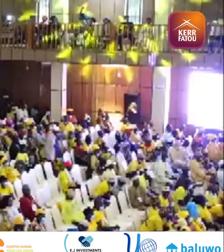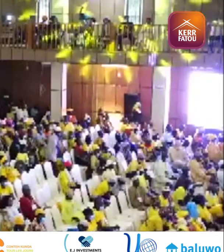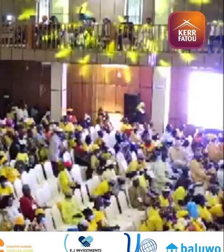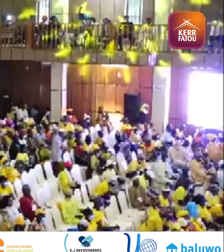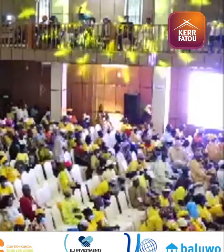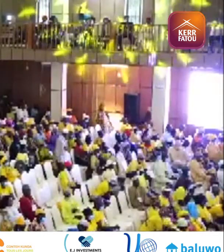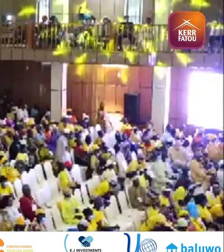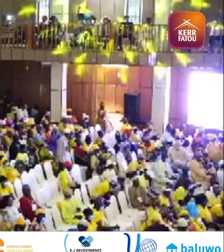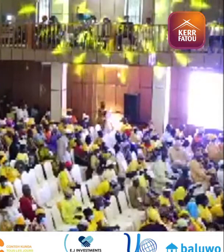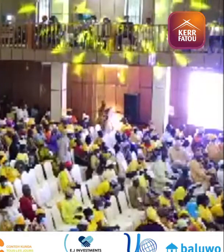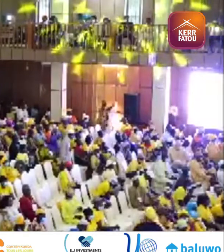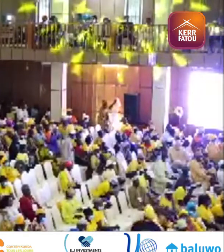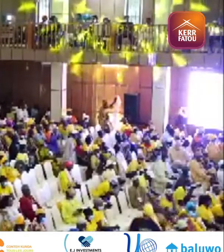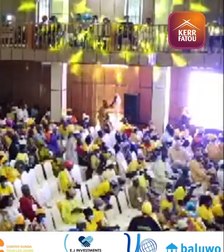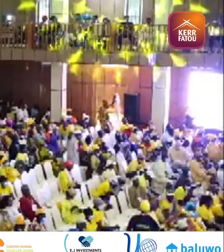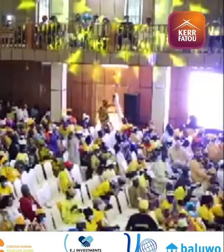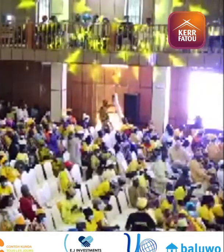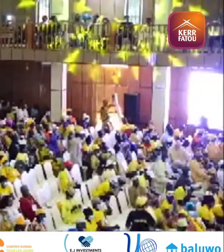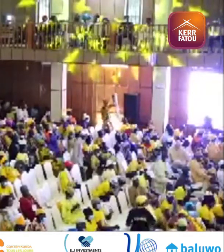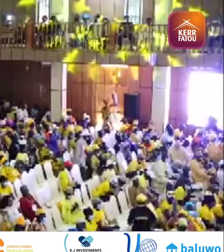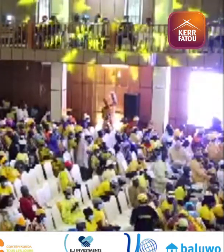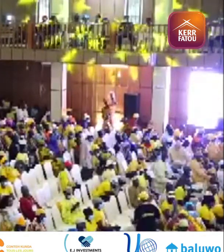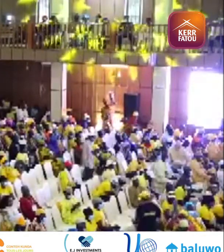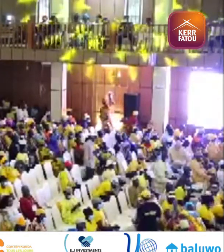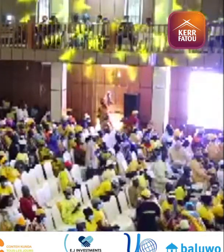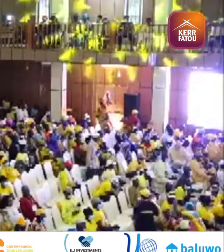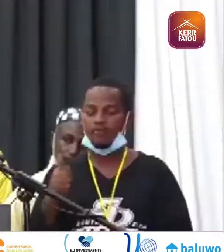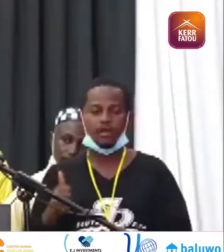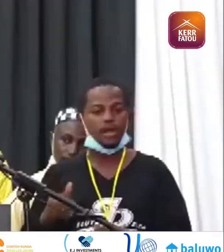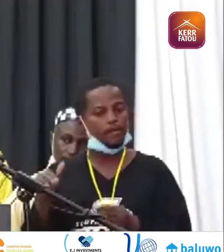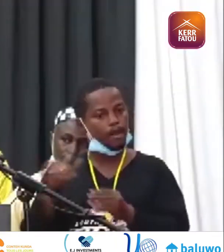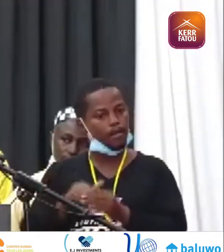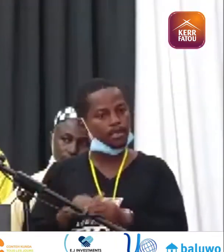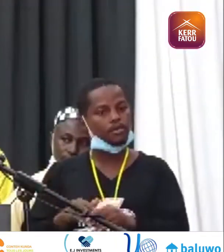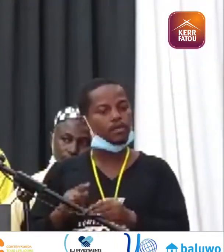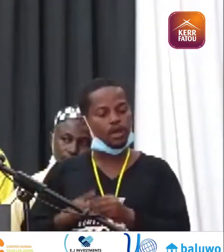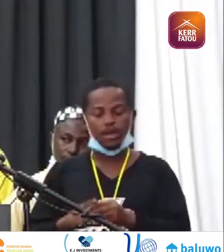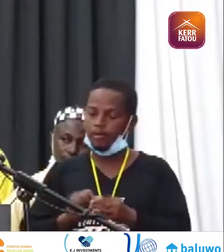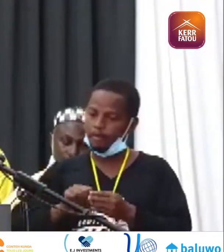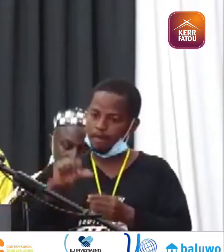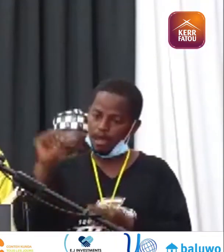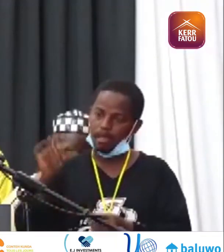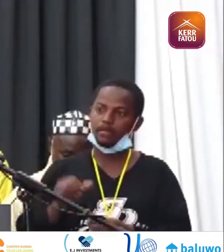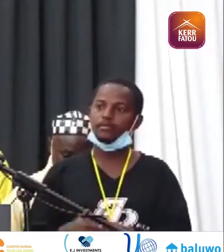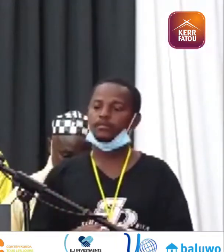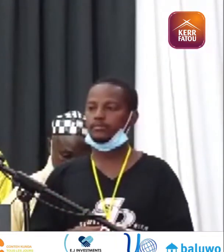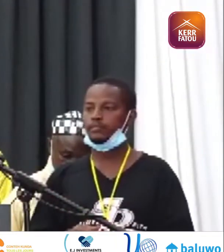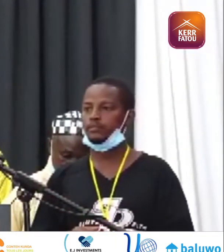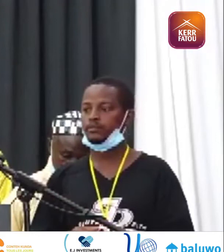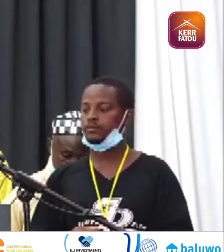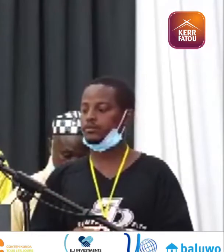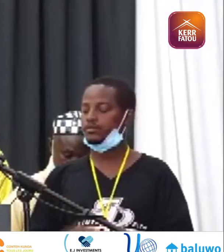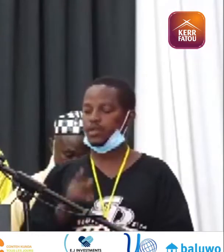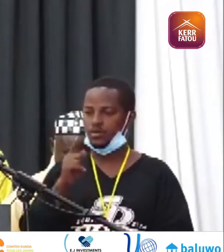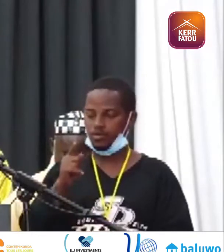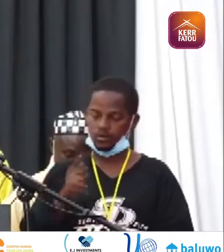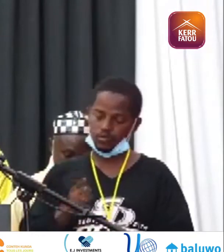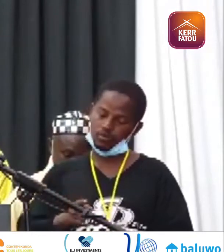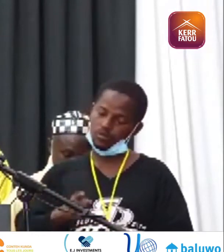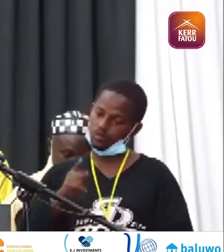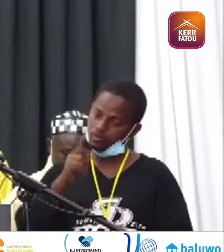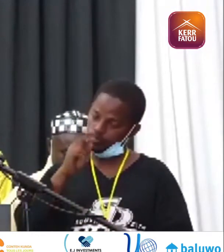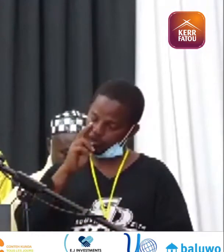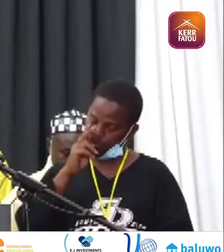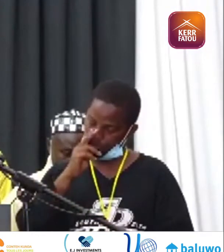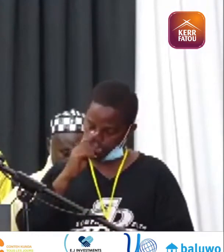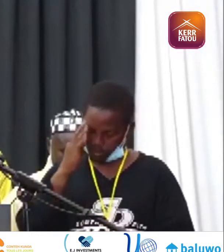Every butut contributed to the party, every party membership card purchased, you should be rest assured